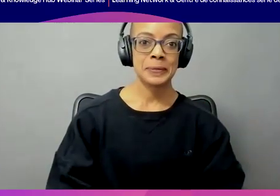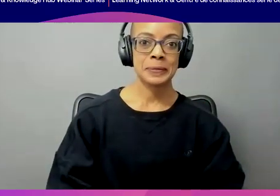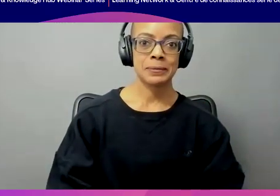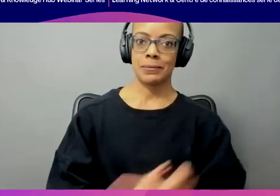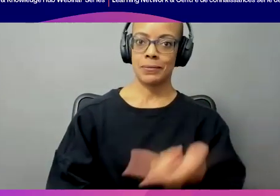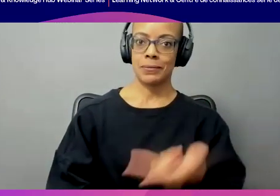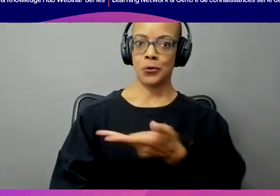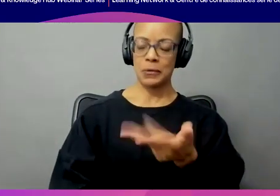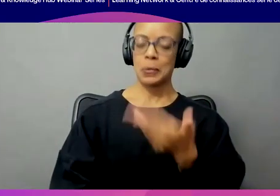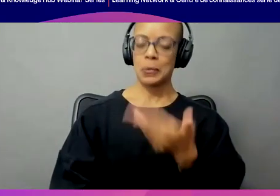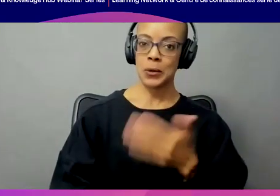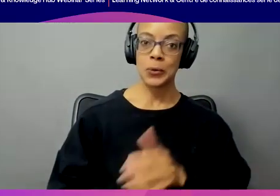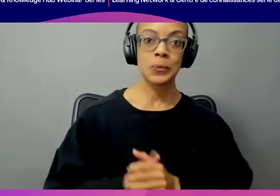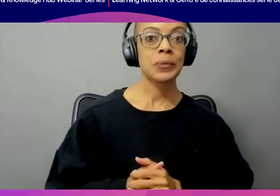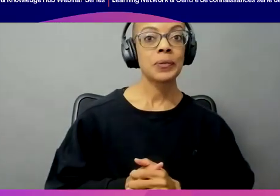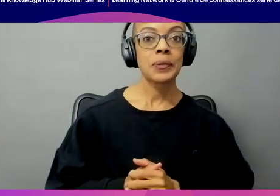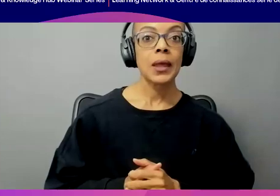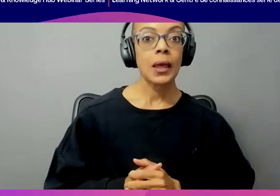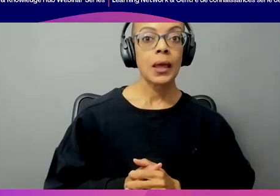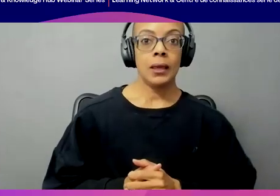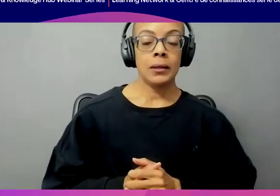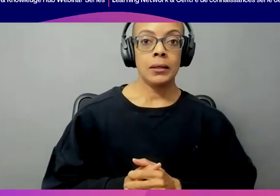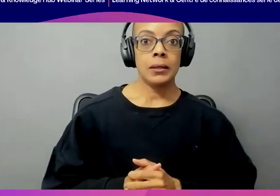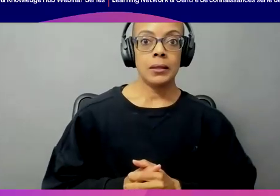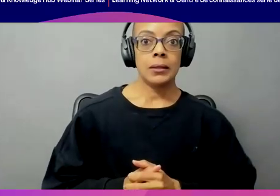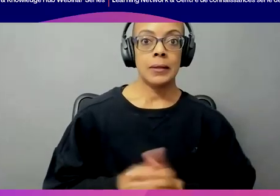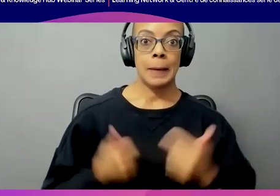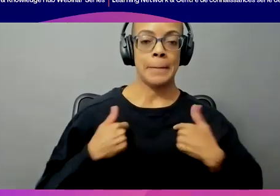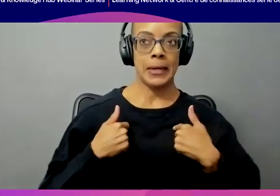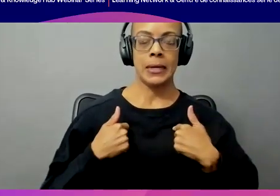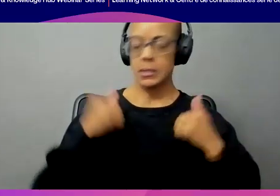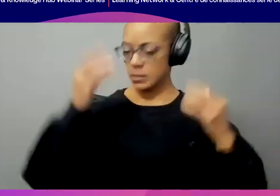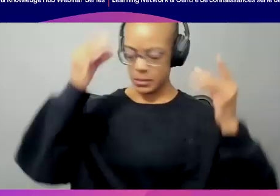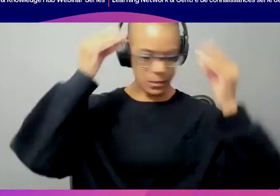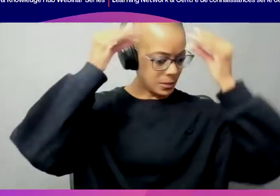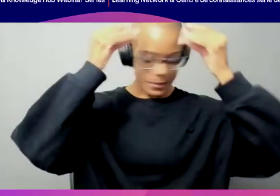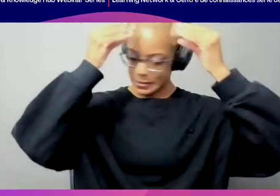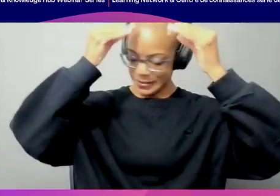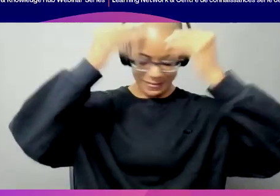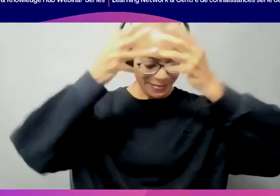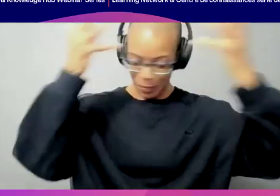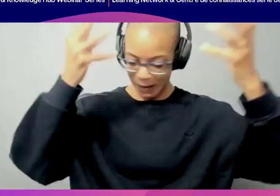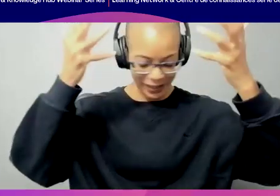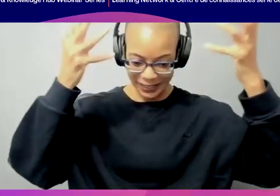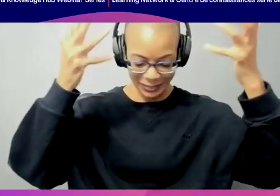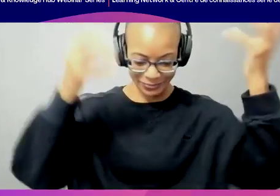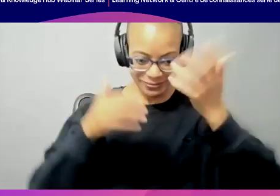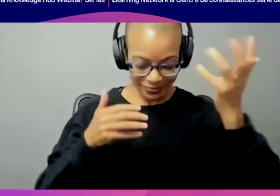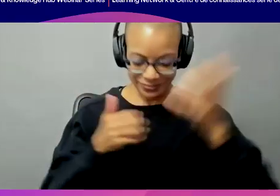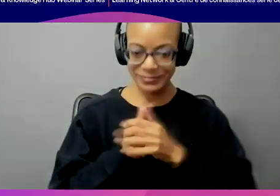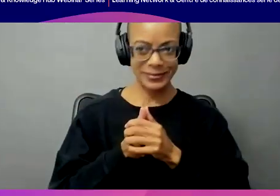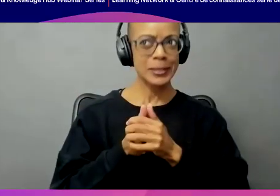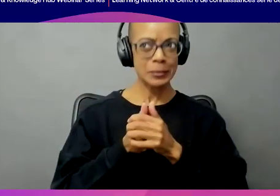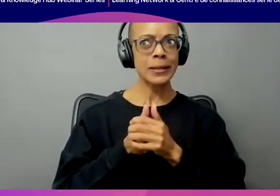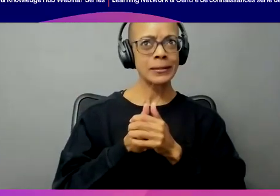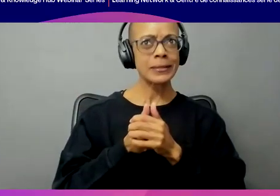that. I certainly am having all sorts of thoughts about, moving into this space